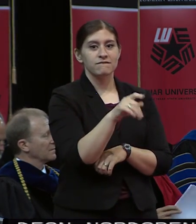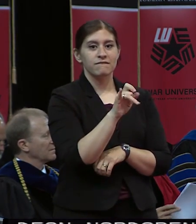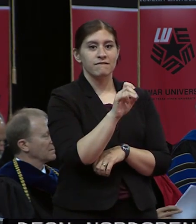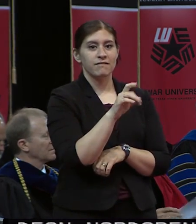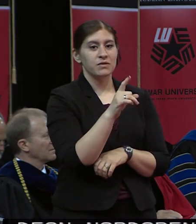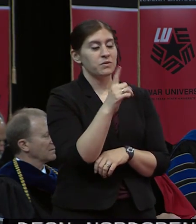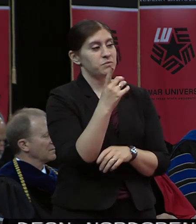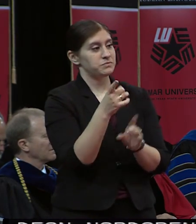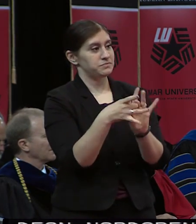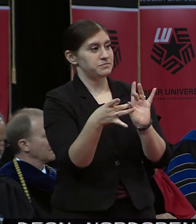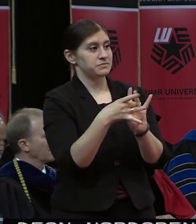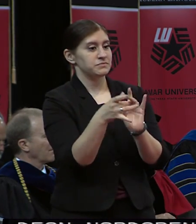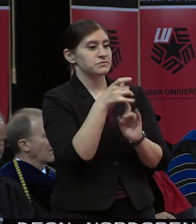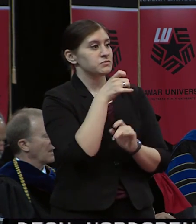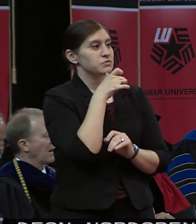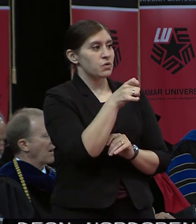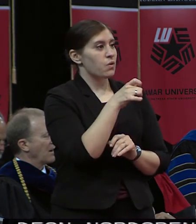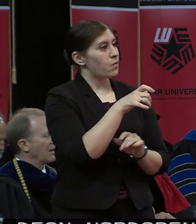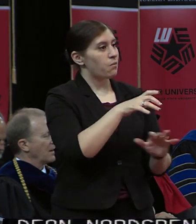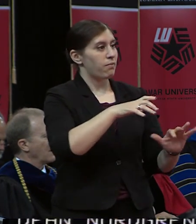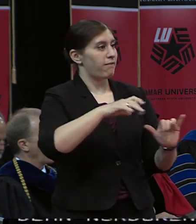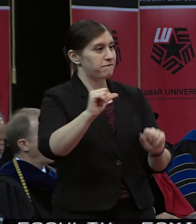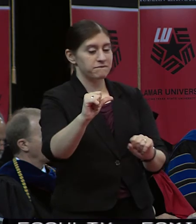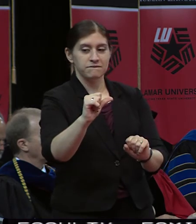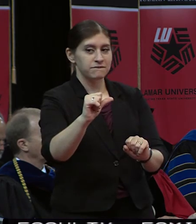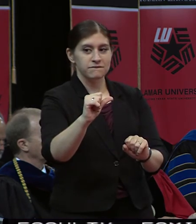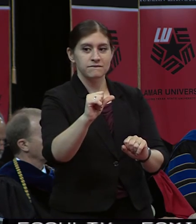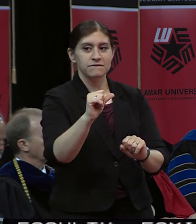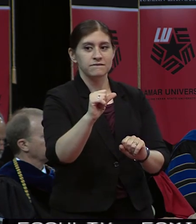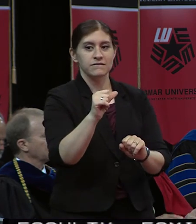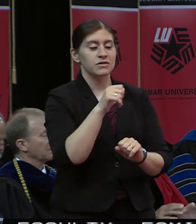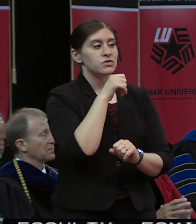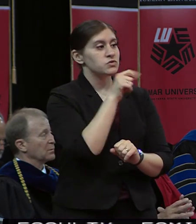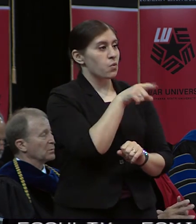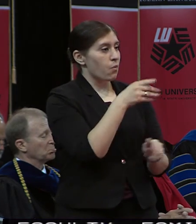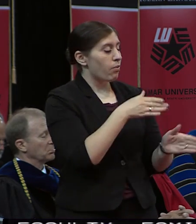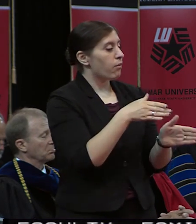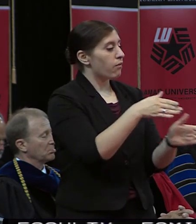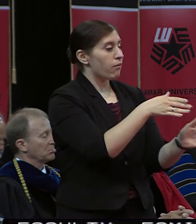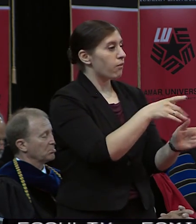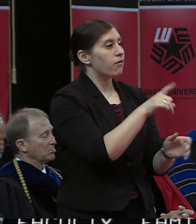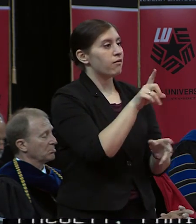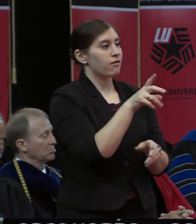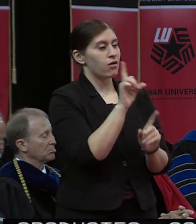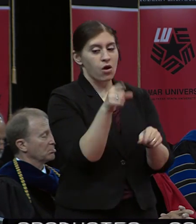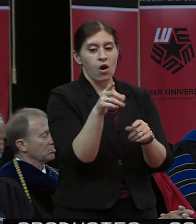said, "Do not go where the path may lead. Go instead where there is no path and leave a trail."